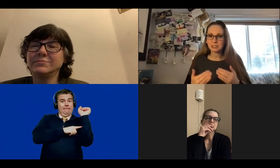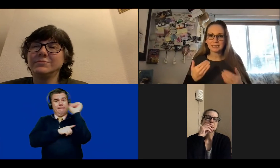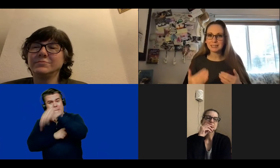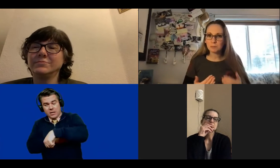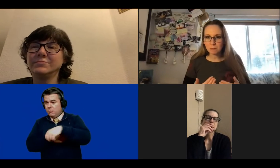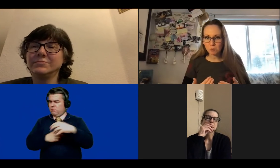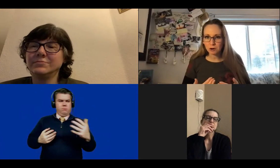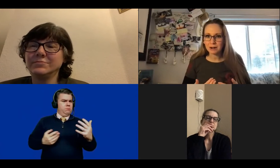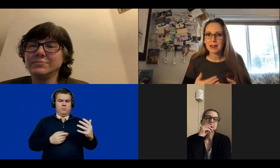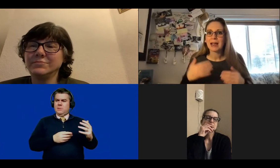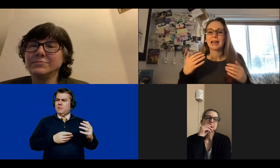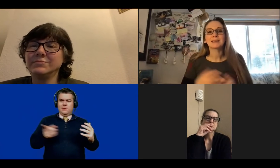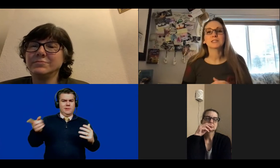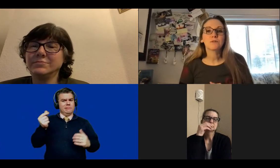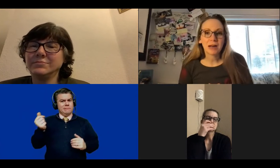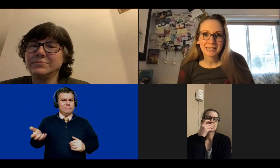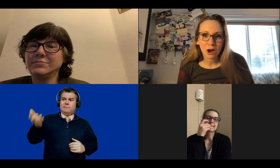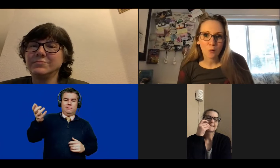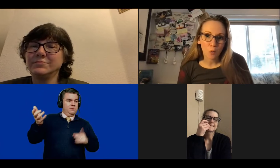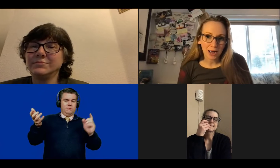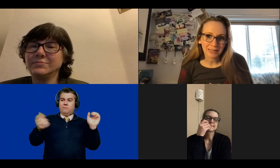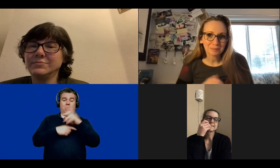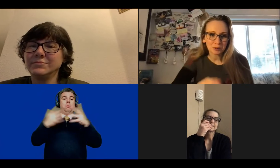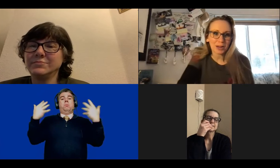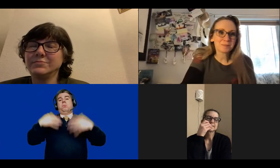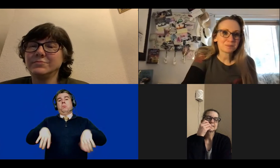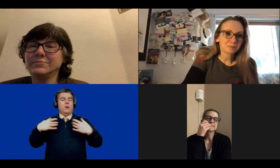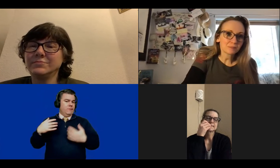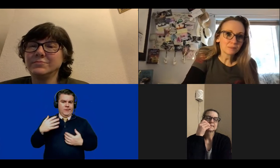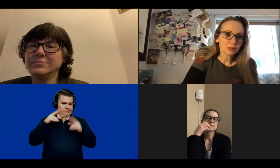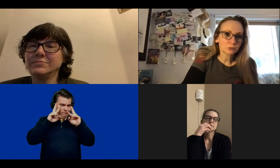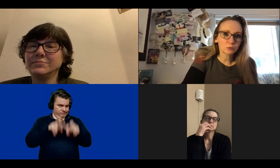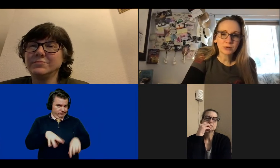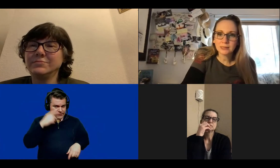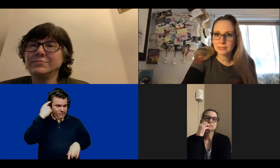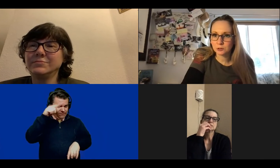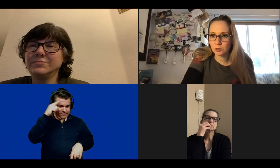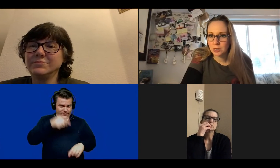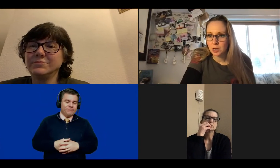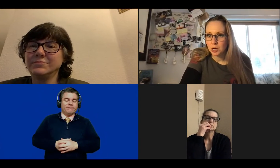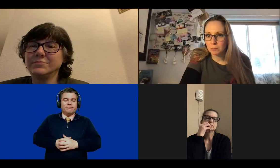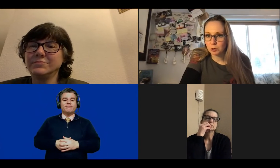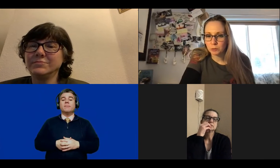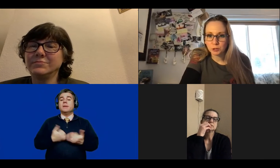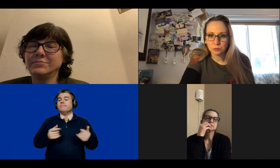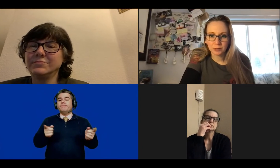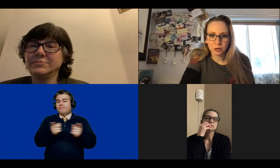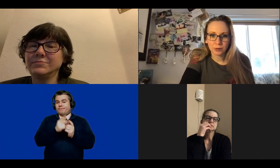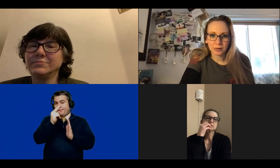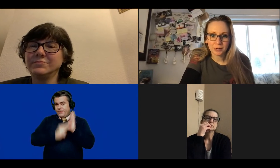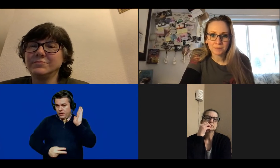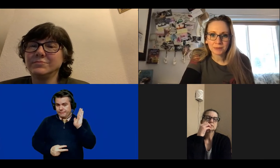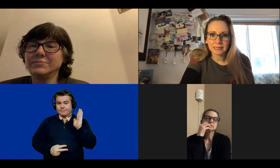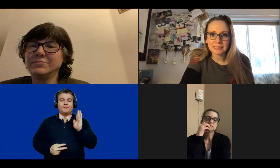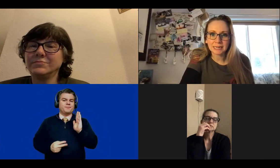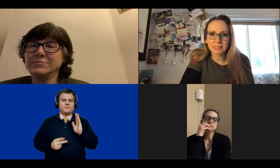dive in just a little bit more and let's find out why, okay? So I'm gonna read this little blurb to you really